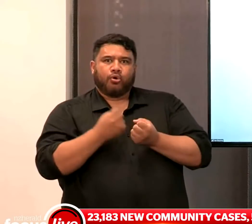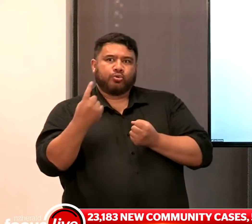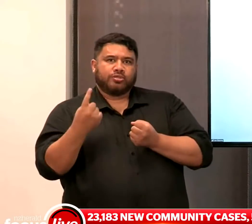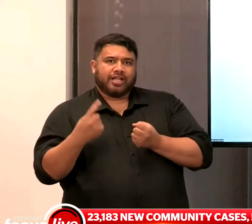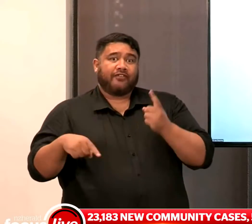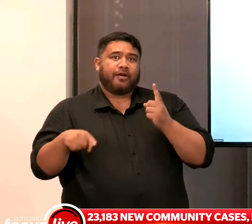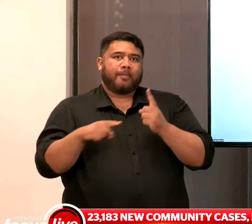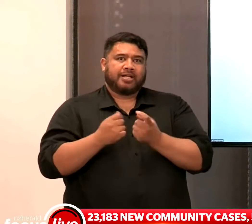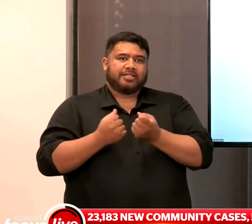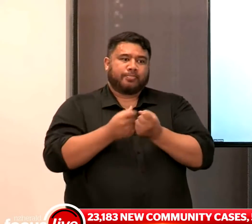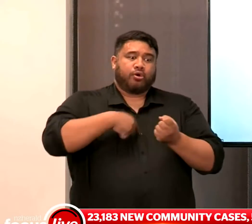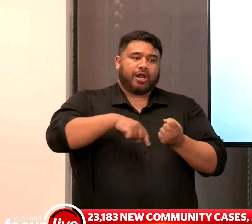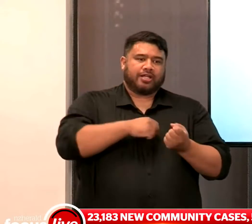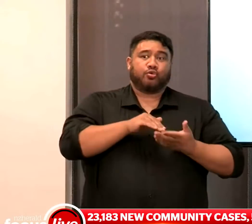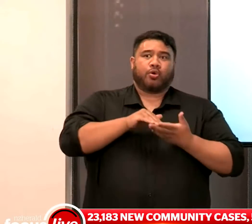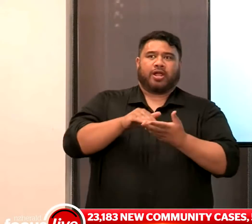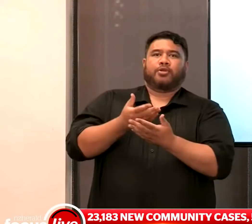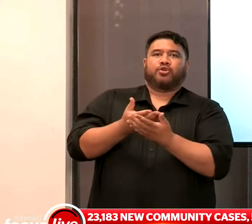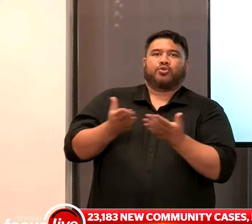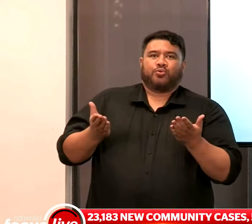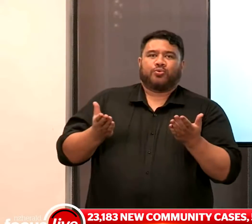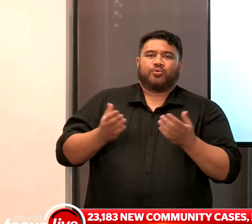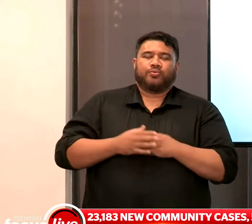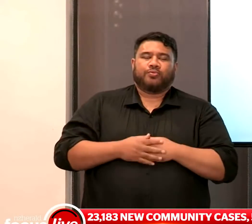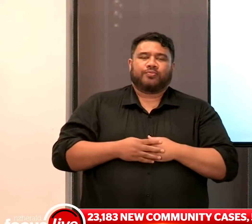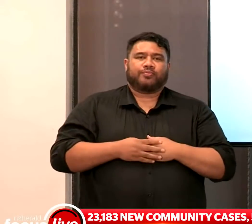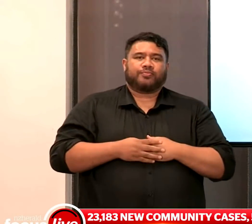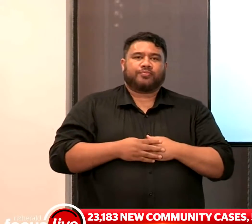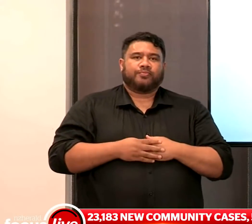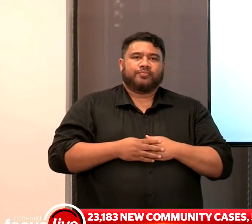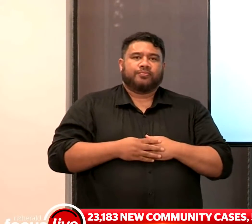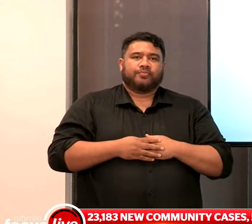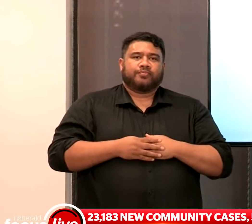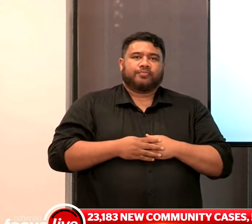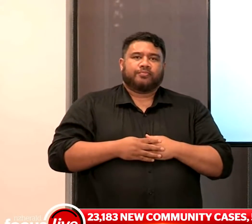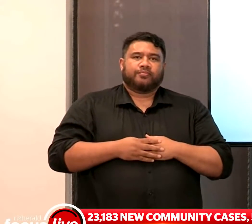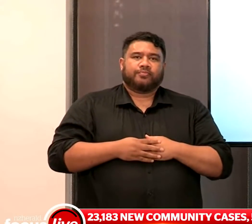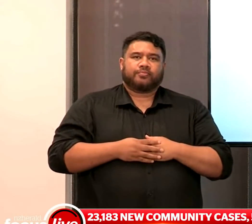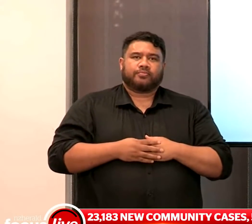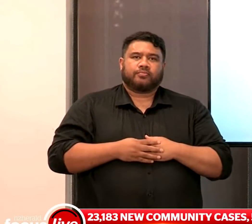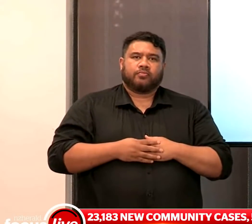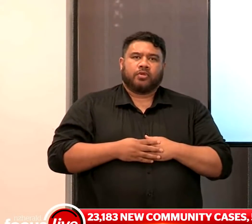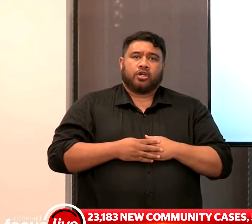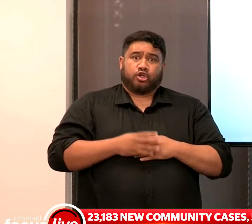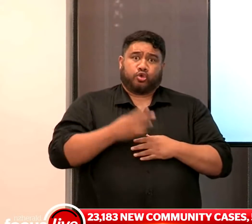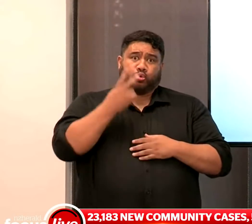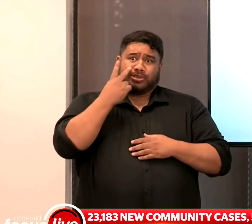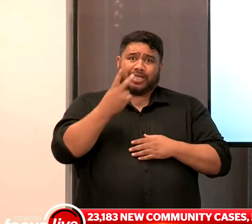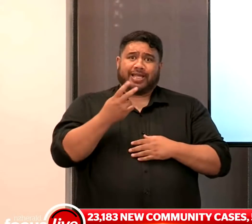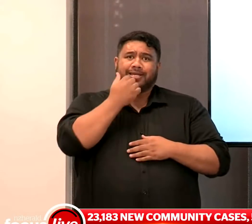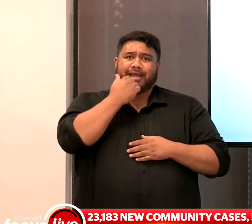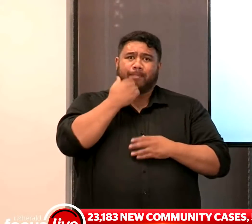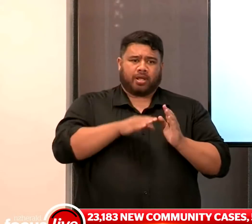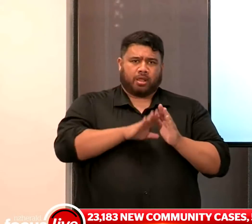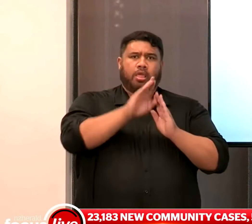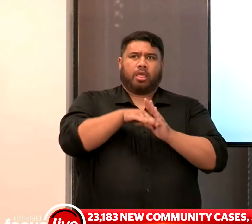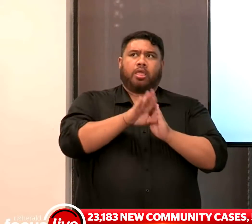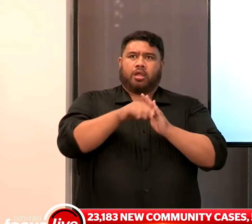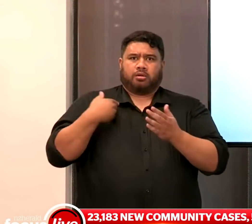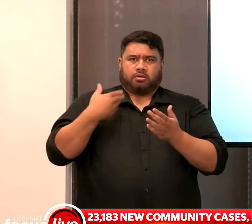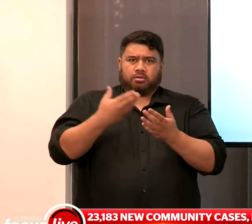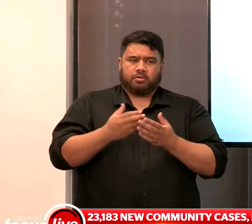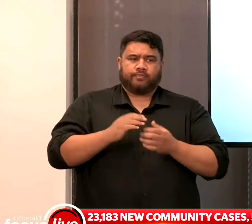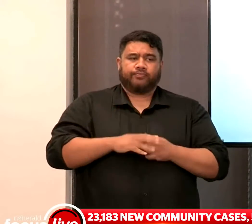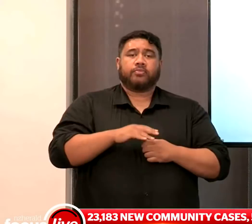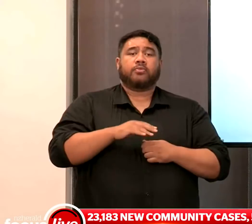much as possible when they're able to. As you've been seeing in the figures to date, over 99%